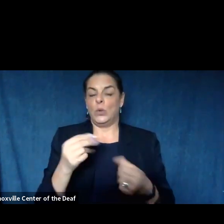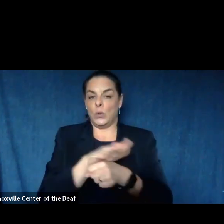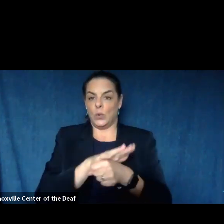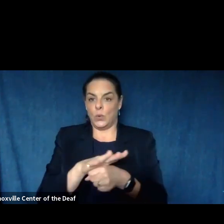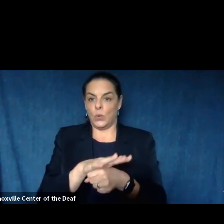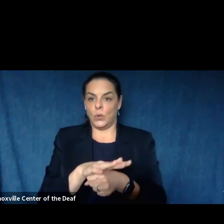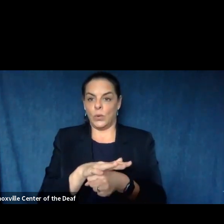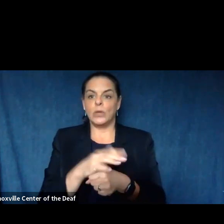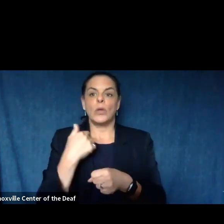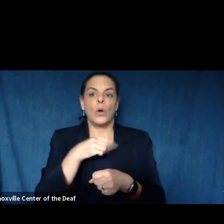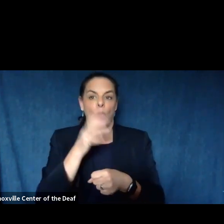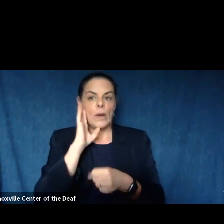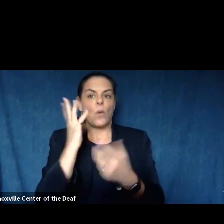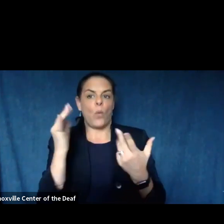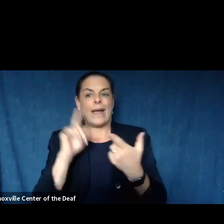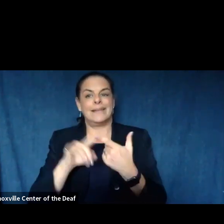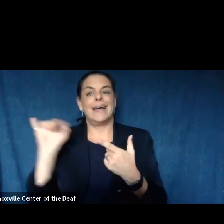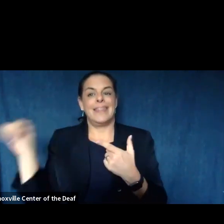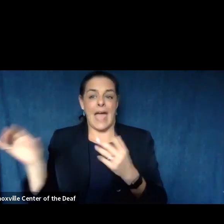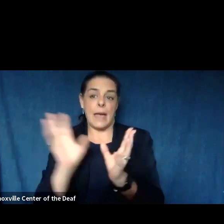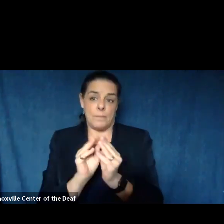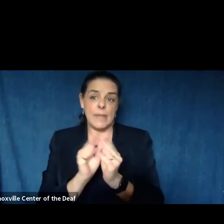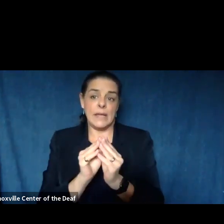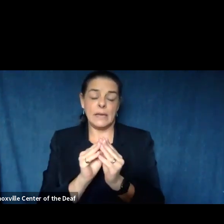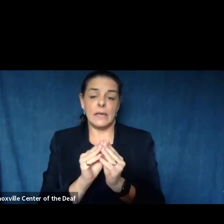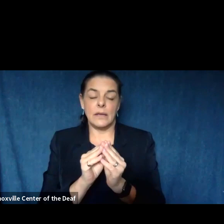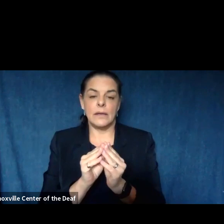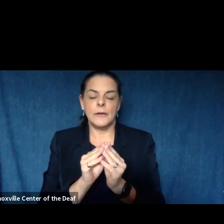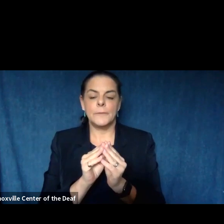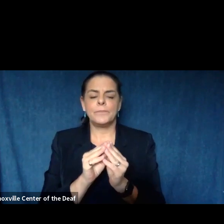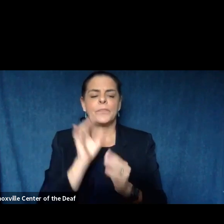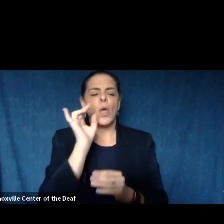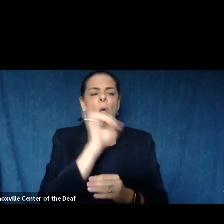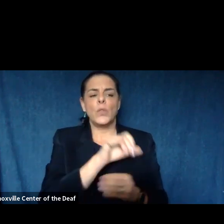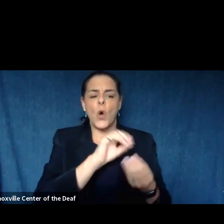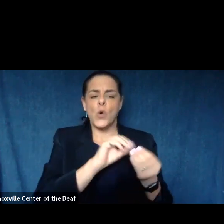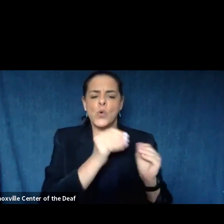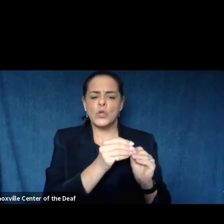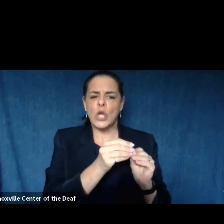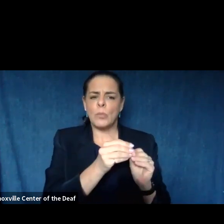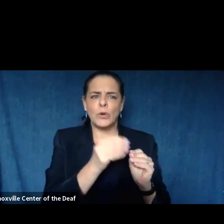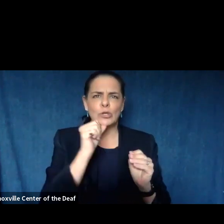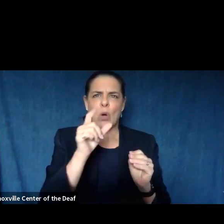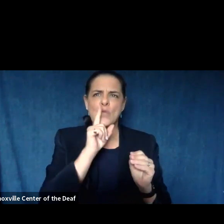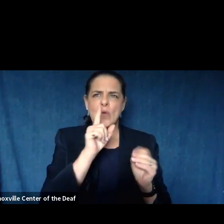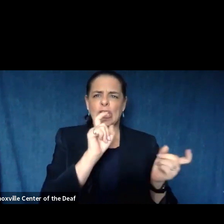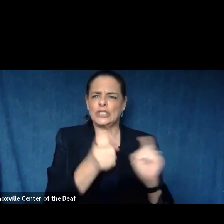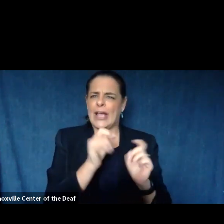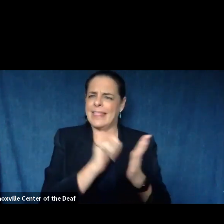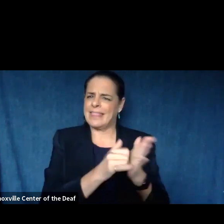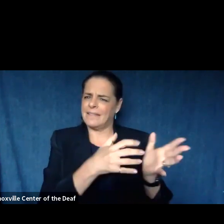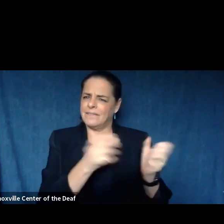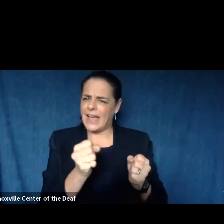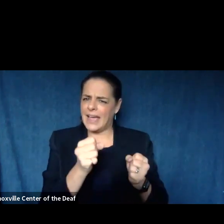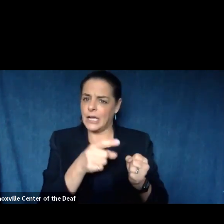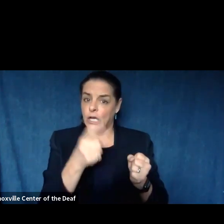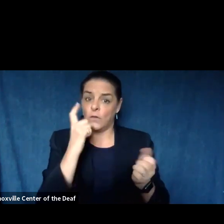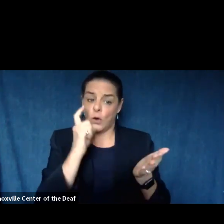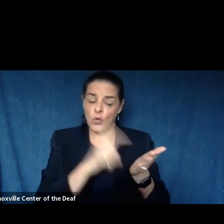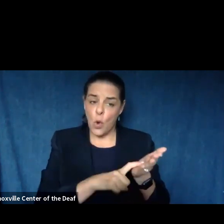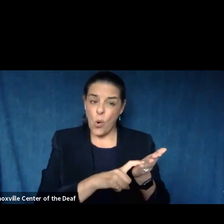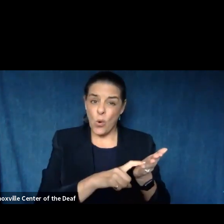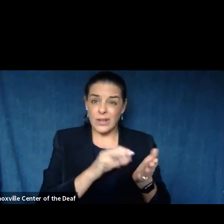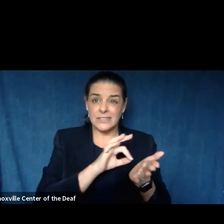So we will be waiting until that meeting. These trends don't change all that fast. If you notice, our case counts are going up and